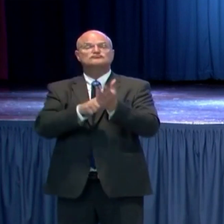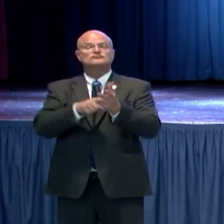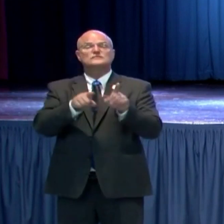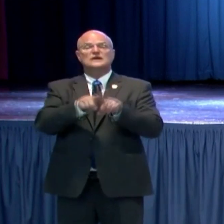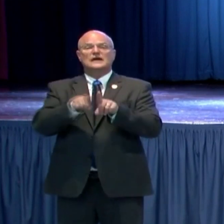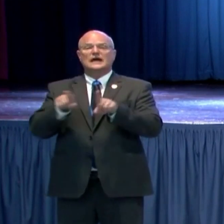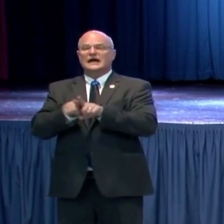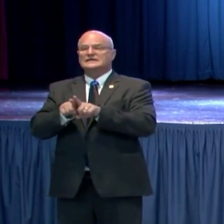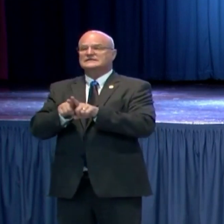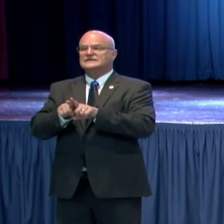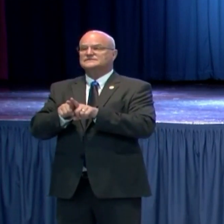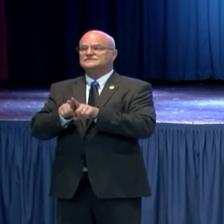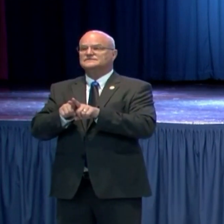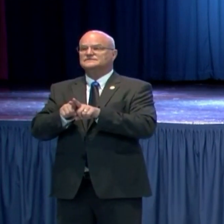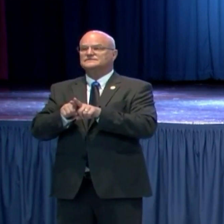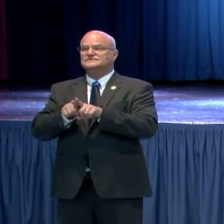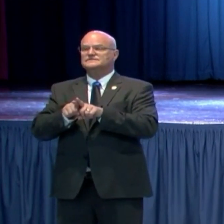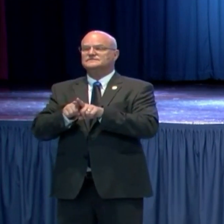as